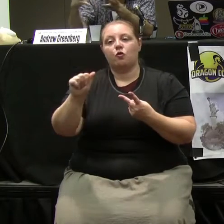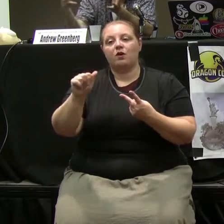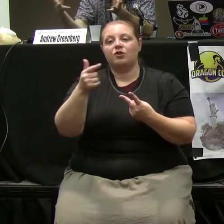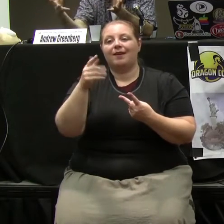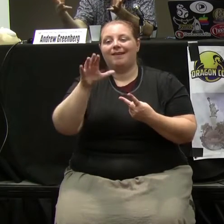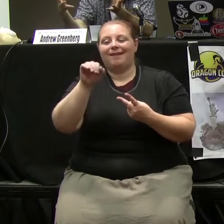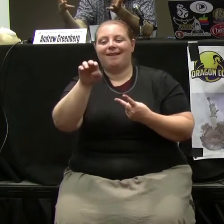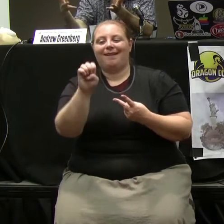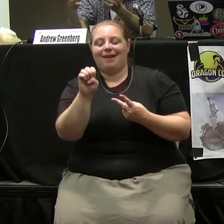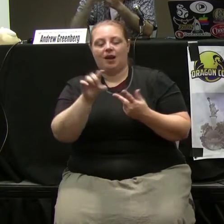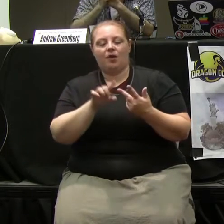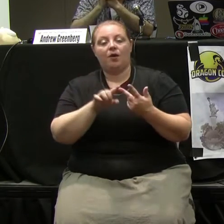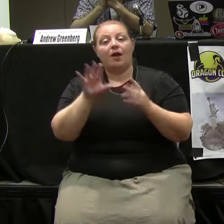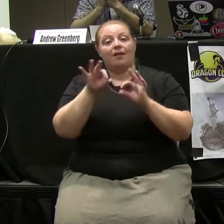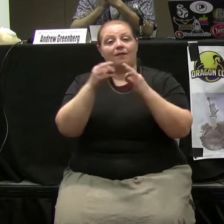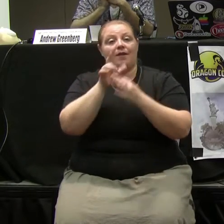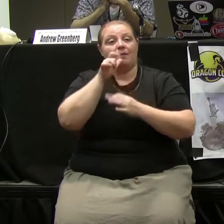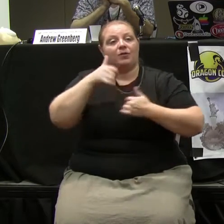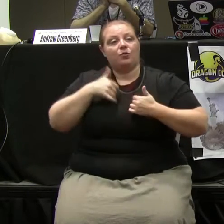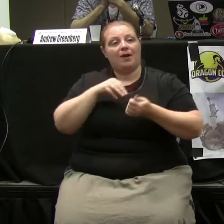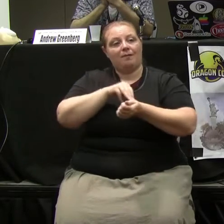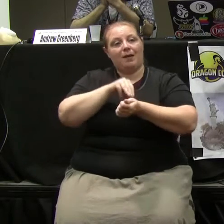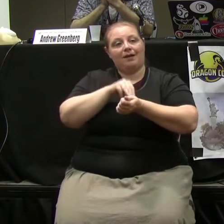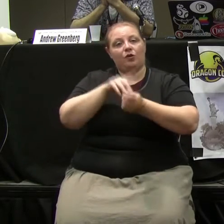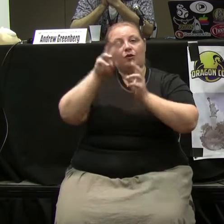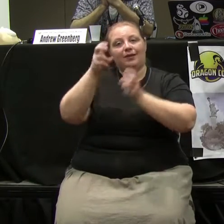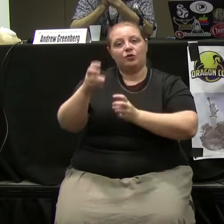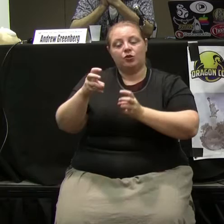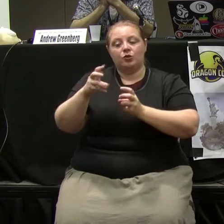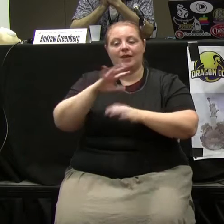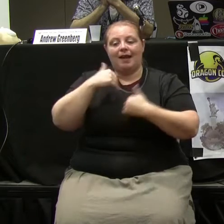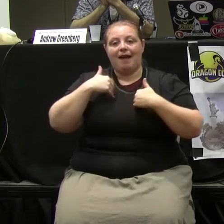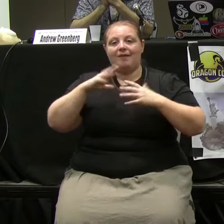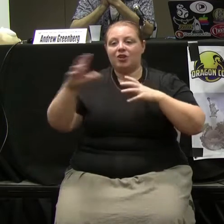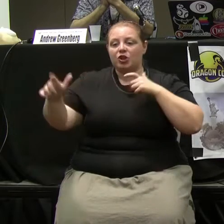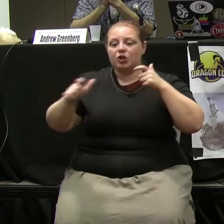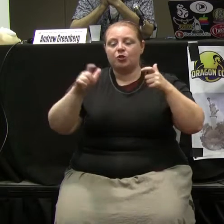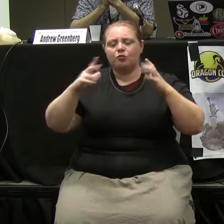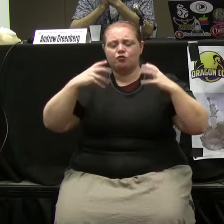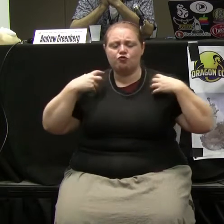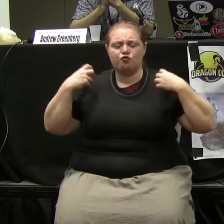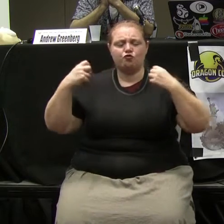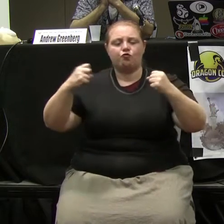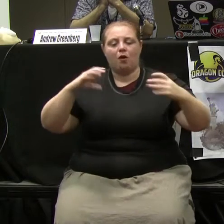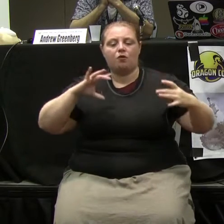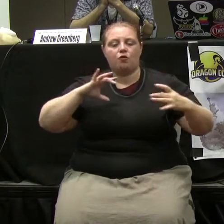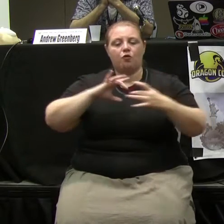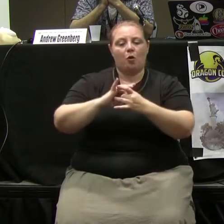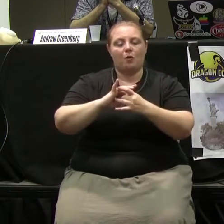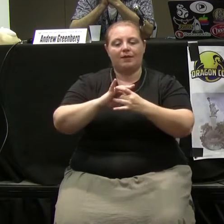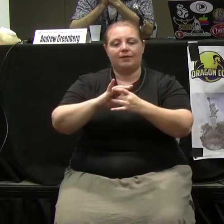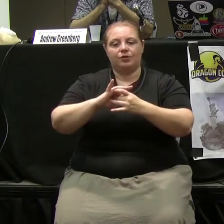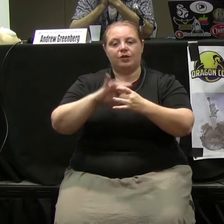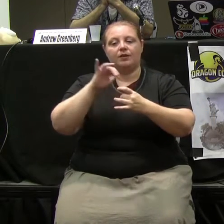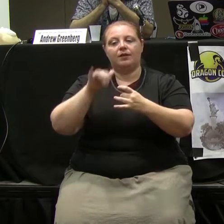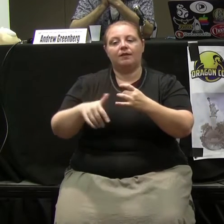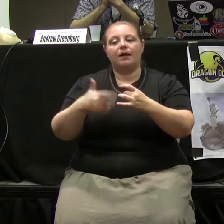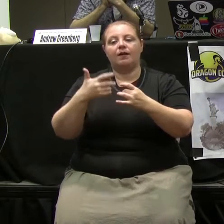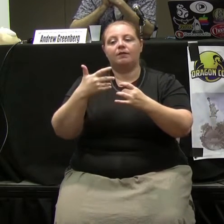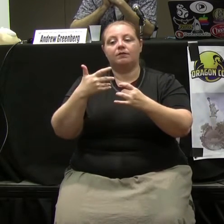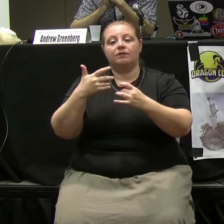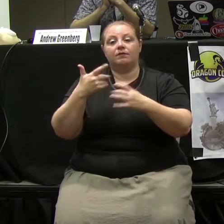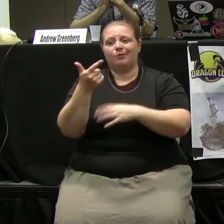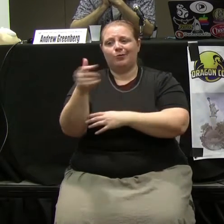all the families who have the medical issues and more, have created a strong coalition that brought an issue that legislators